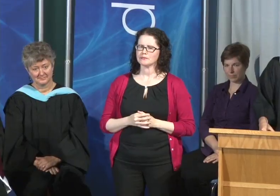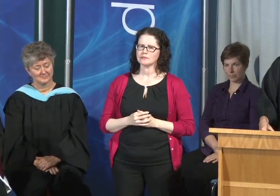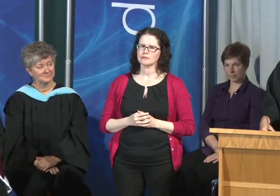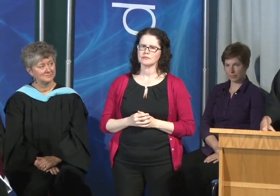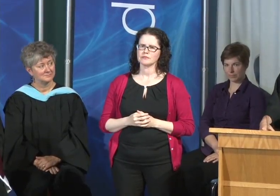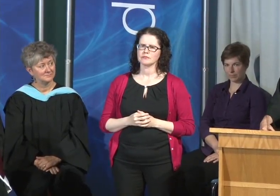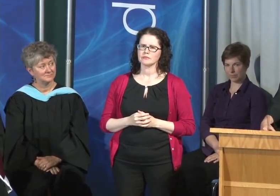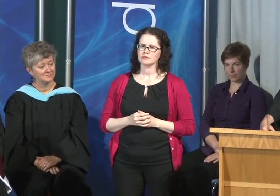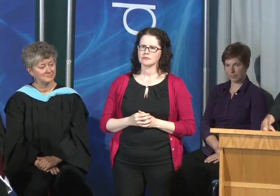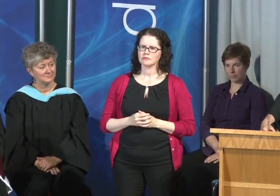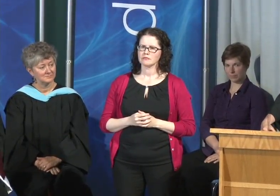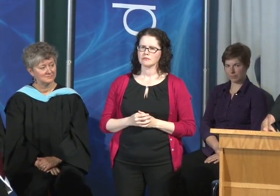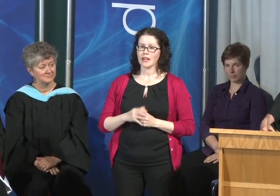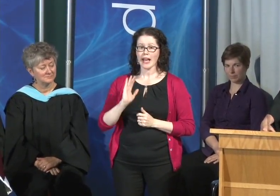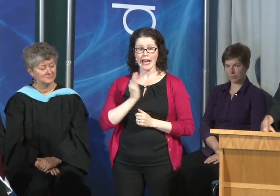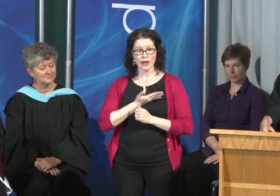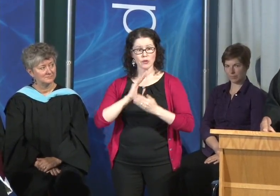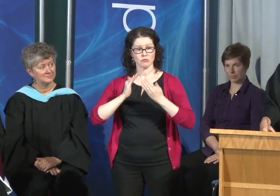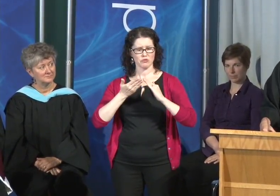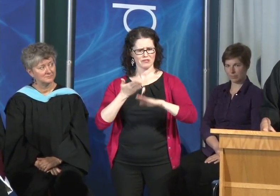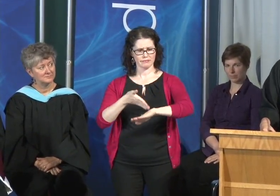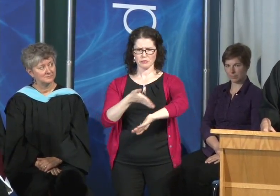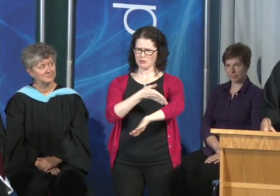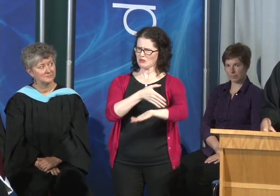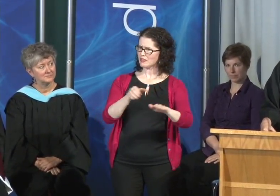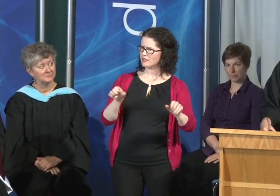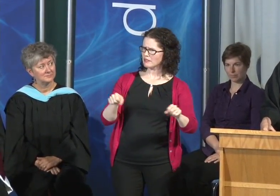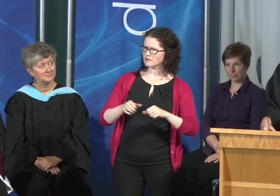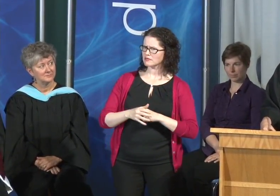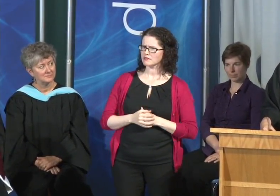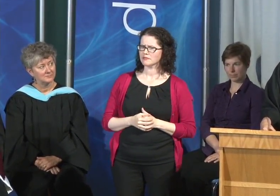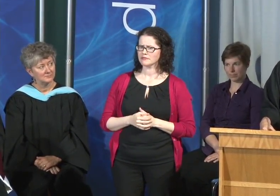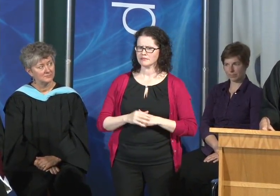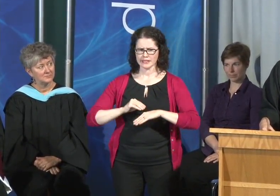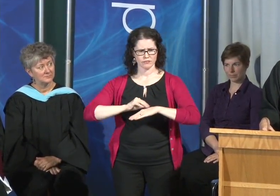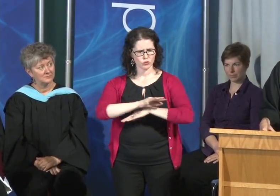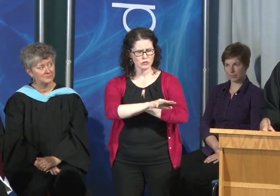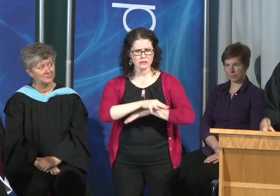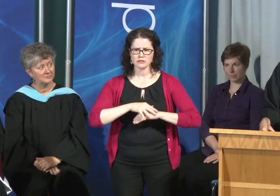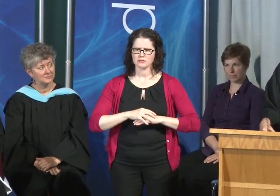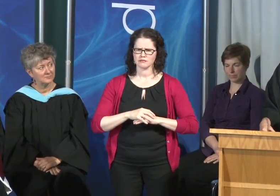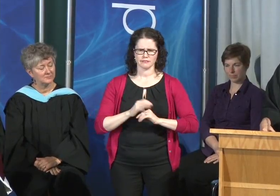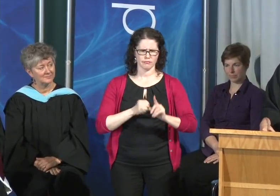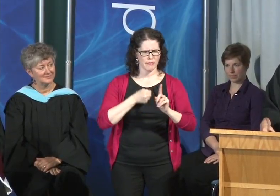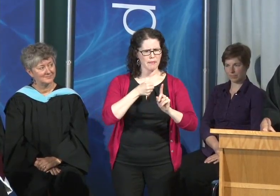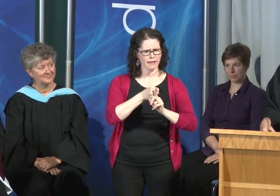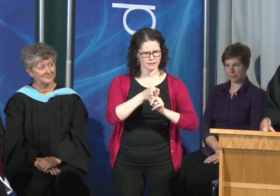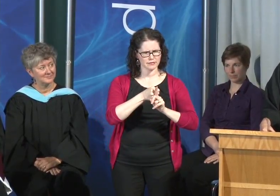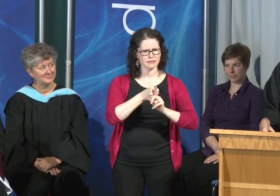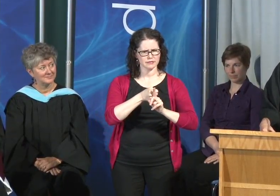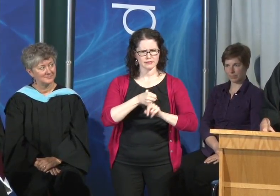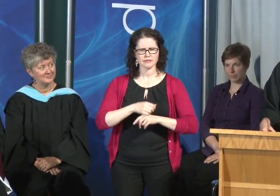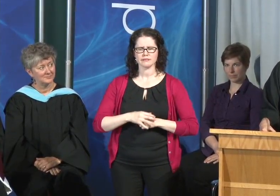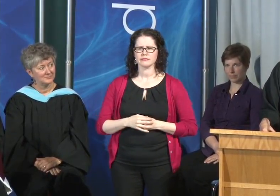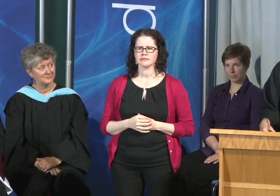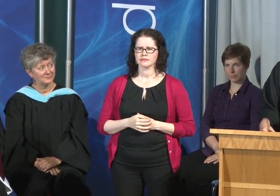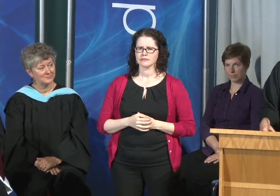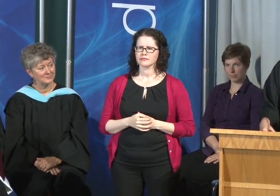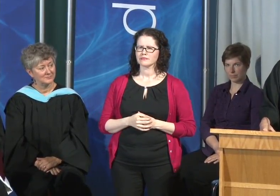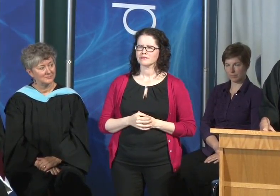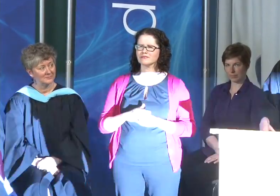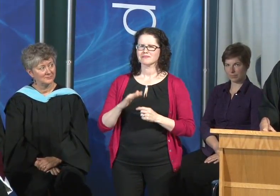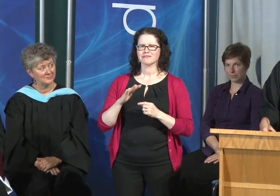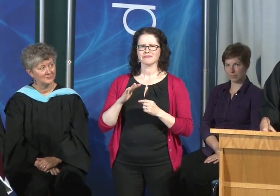We can improve them, we can influence them, and we can impact them. There's a popular